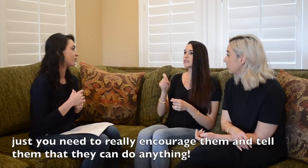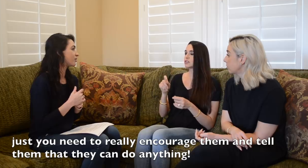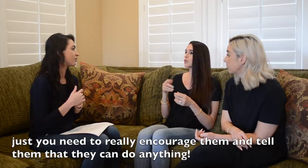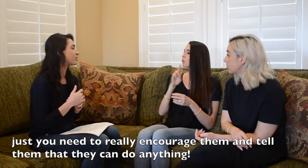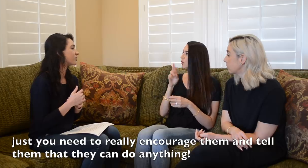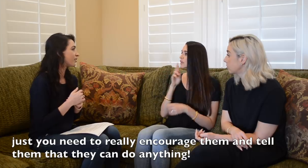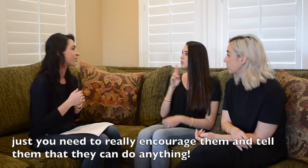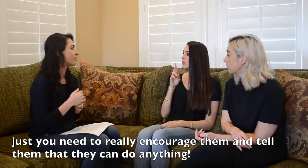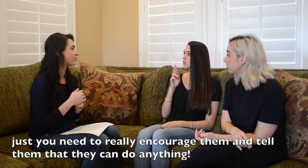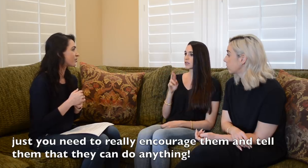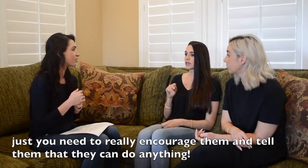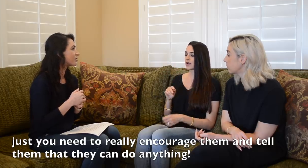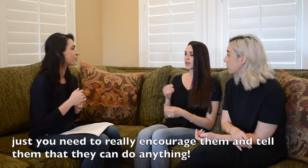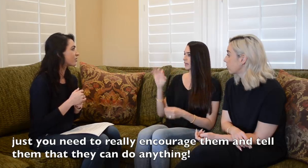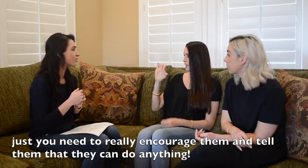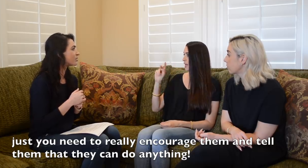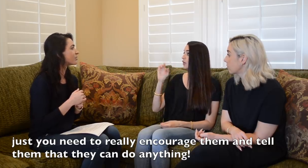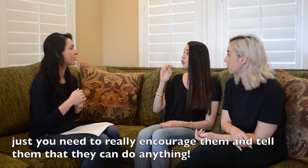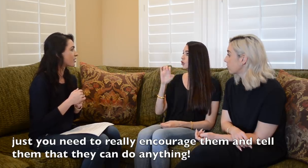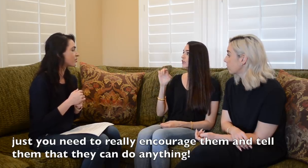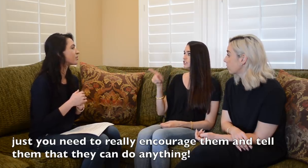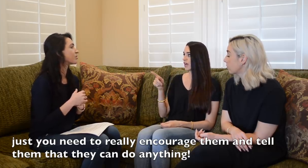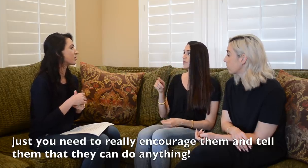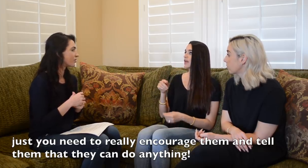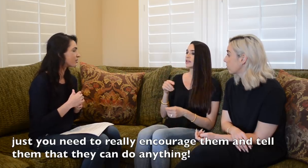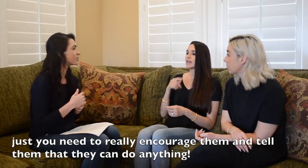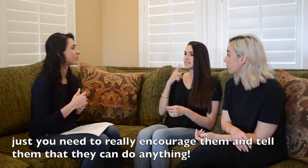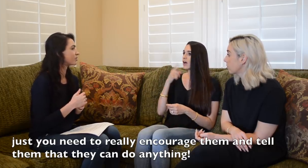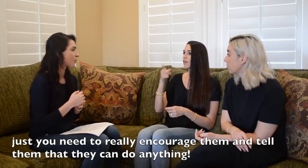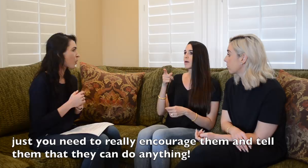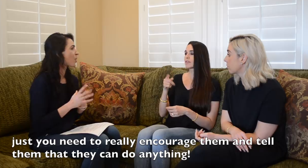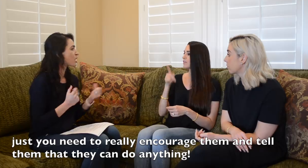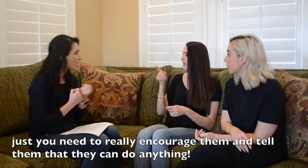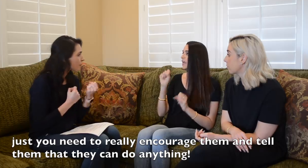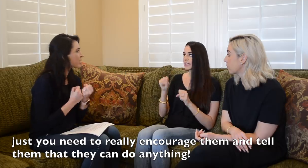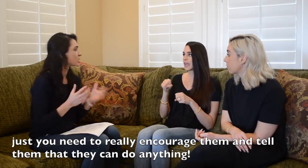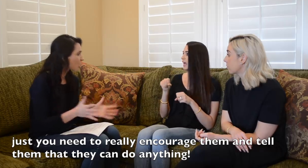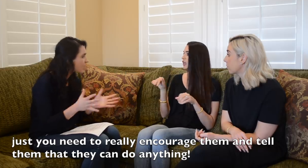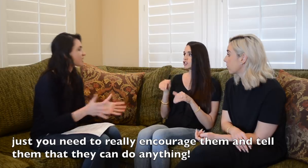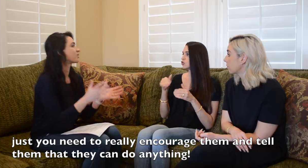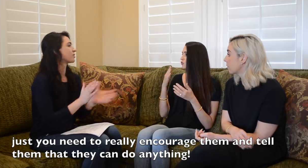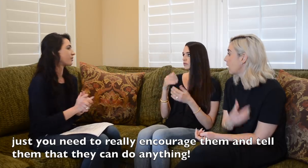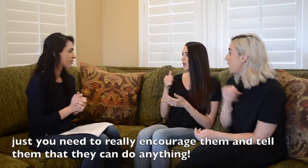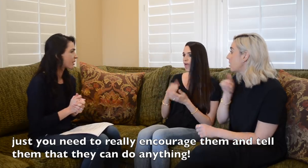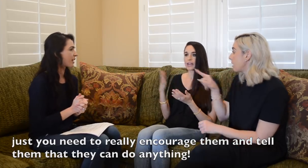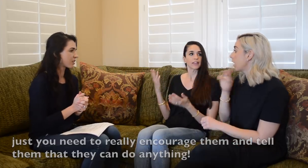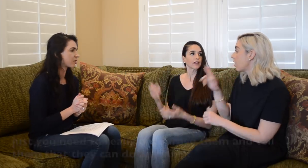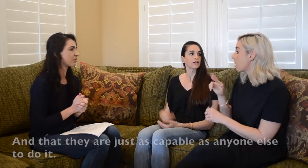to really, really, really like encourage them and tell them that they can do and that anything. They are